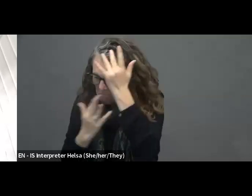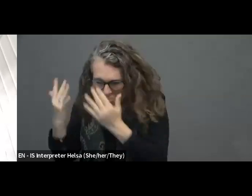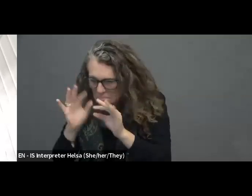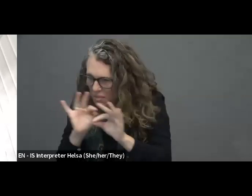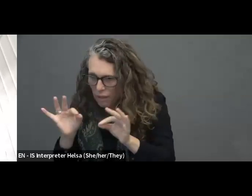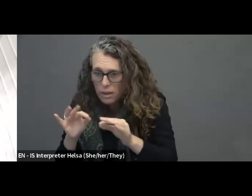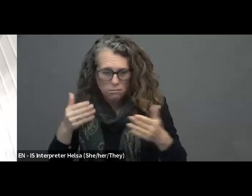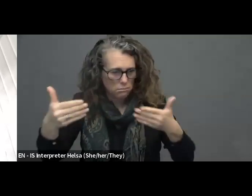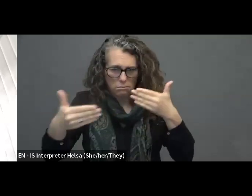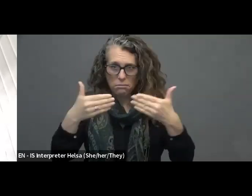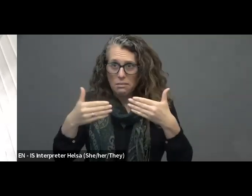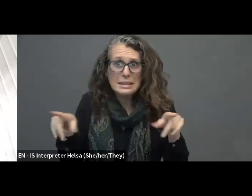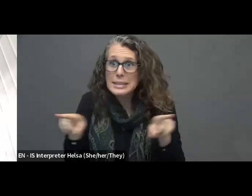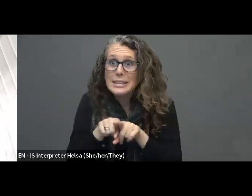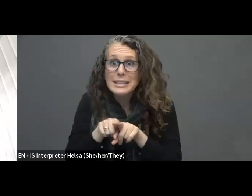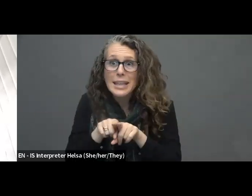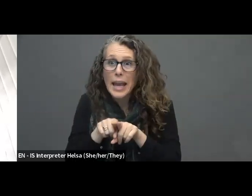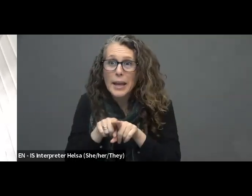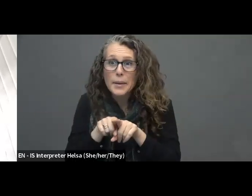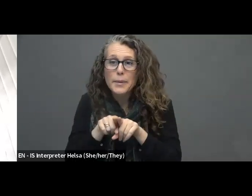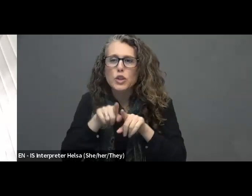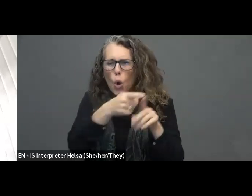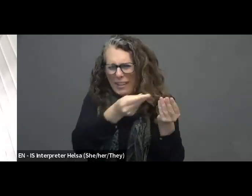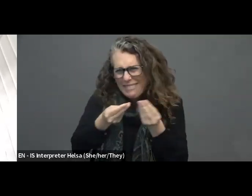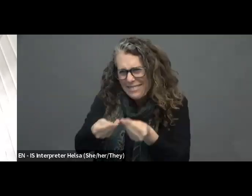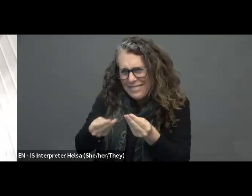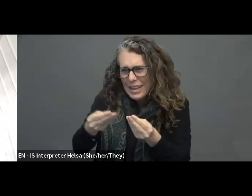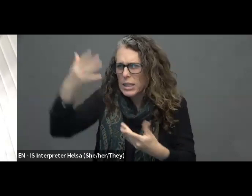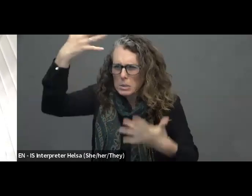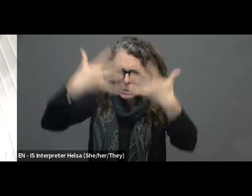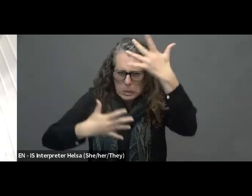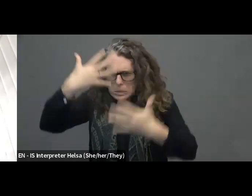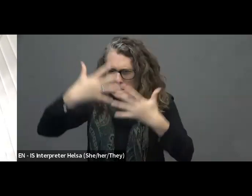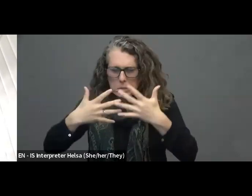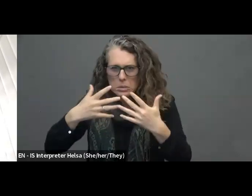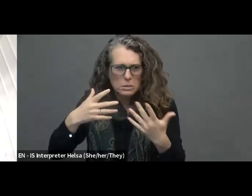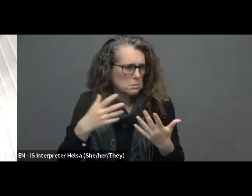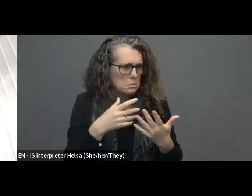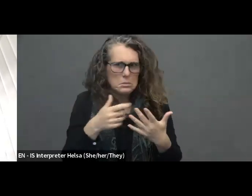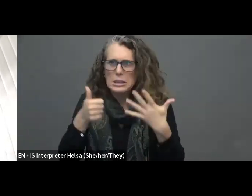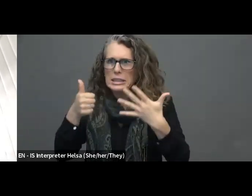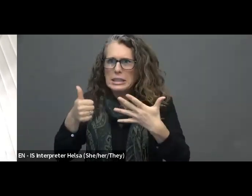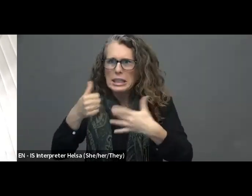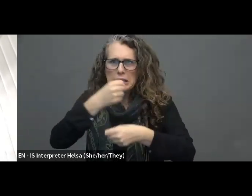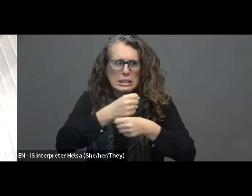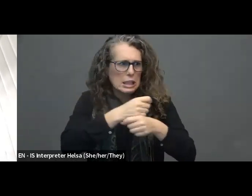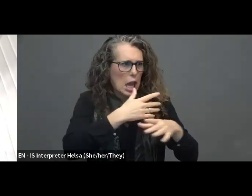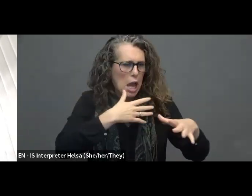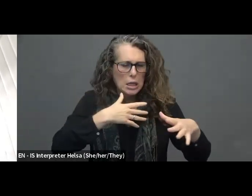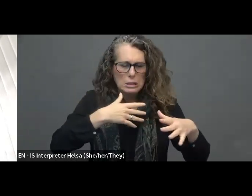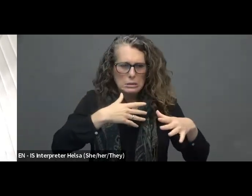So the model was not able to separate between those 6 tasks in terms of, or between those tasks in terms